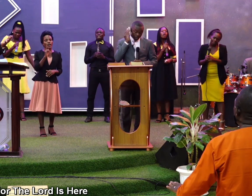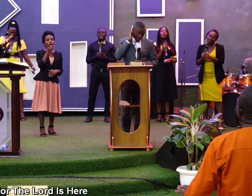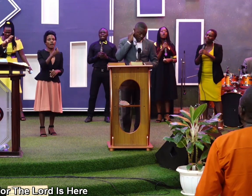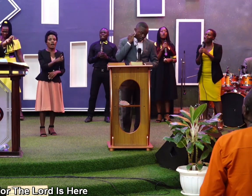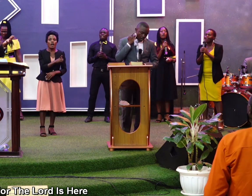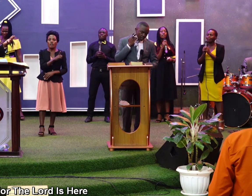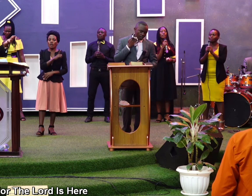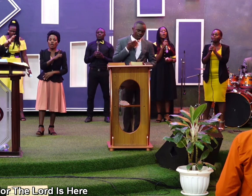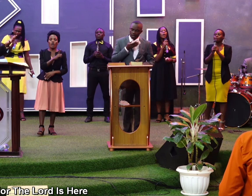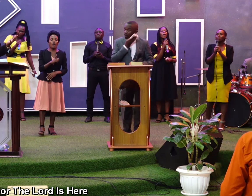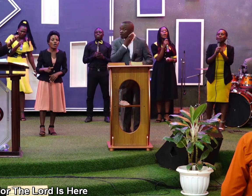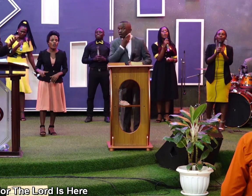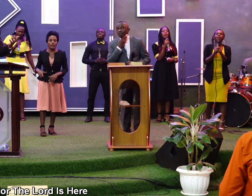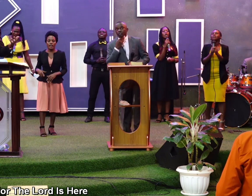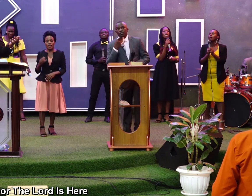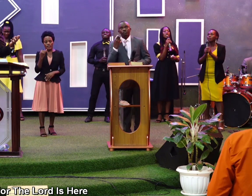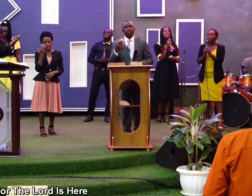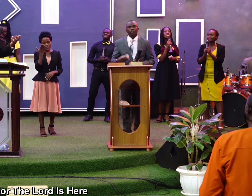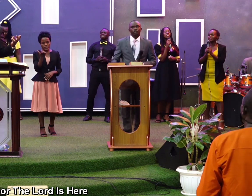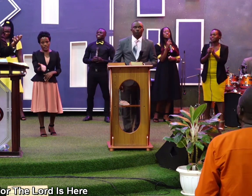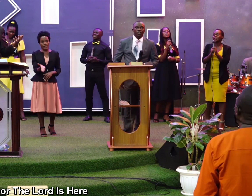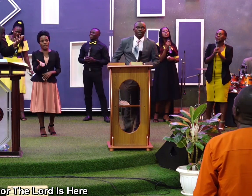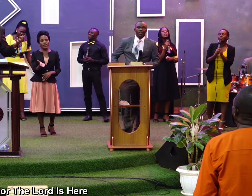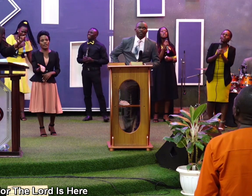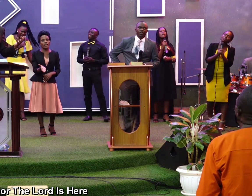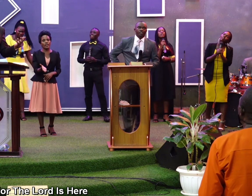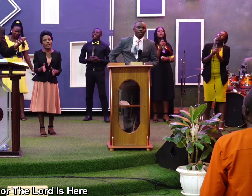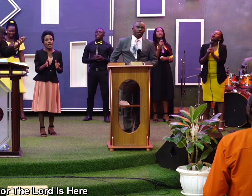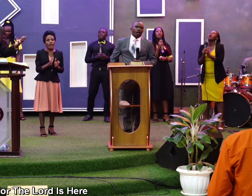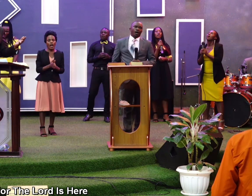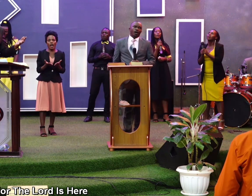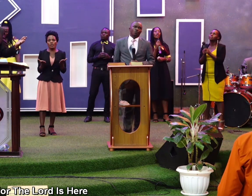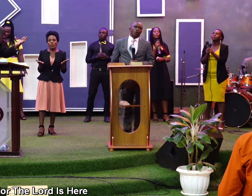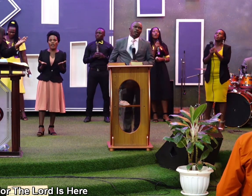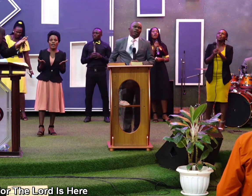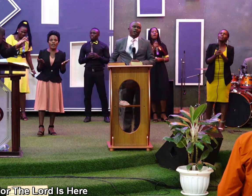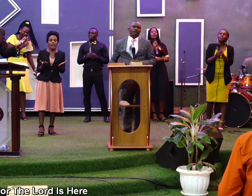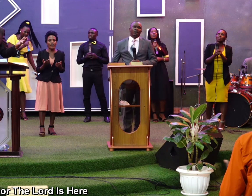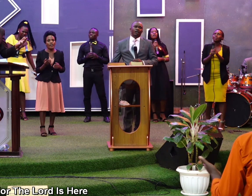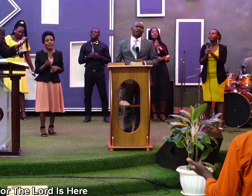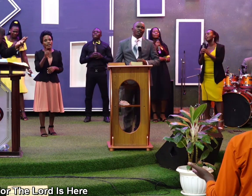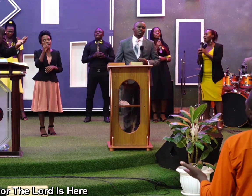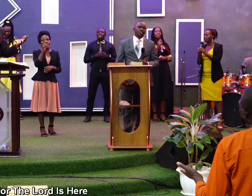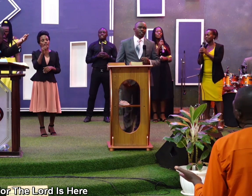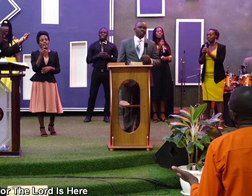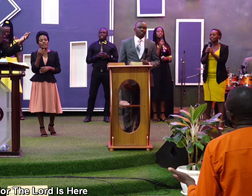For the Lord is here and where.